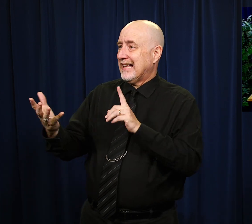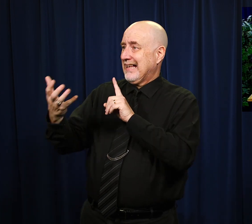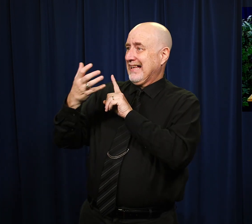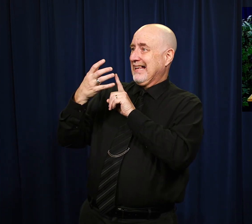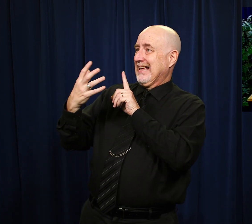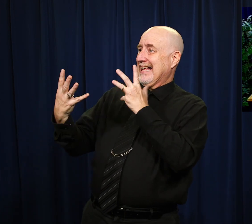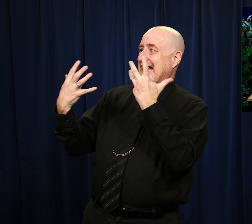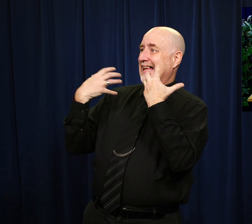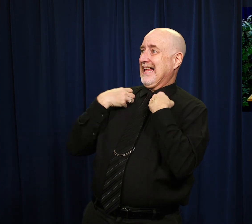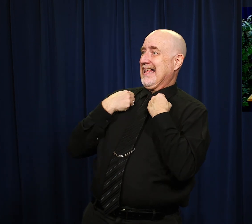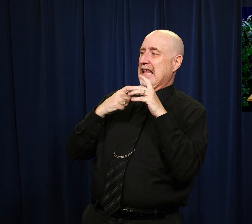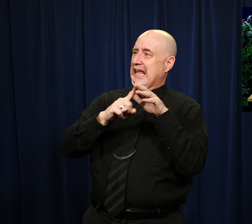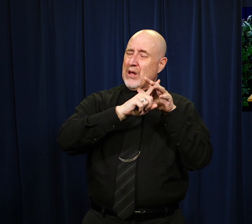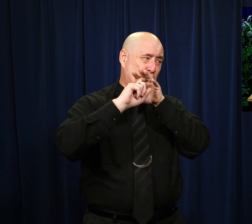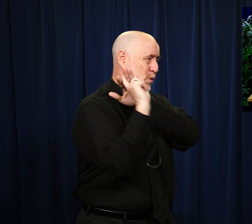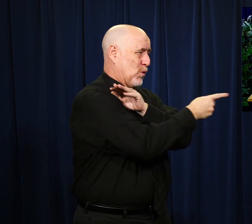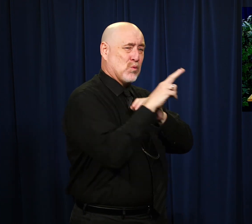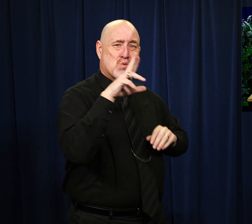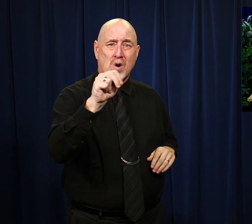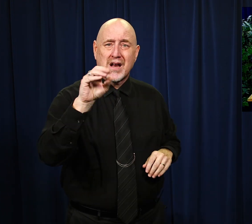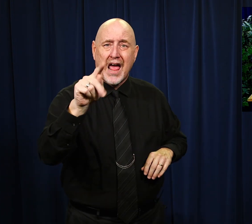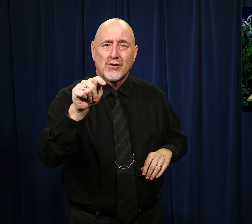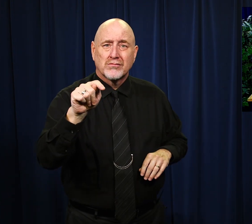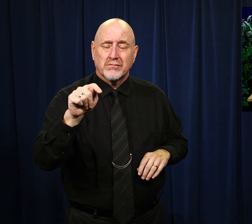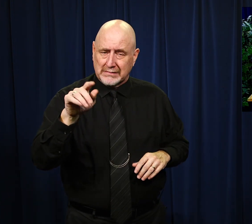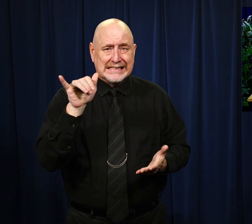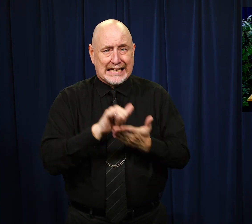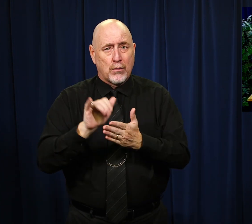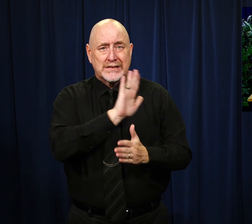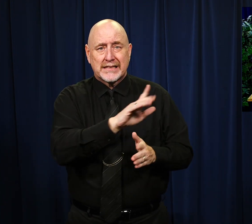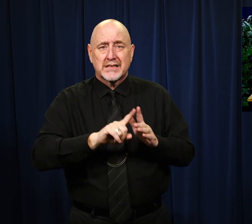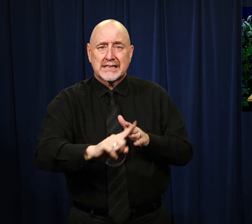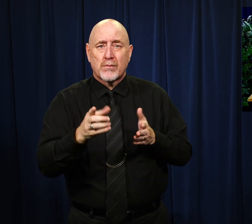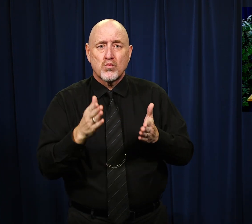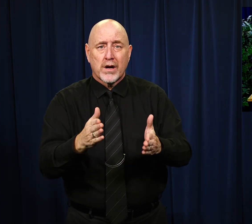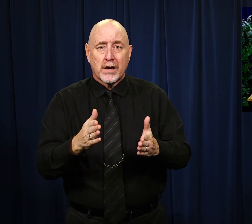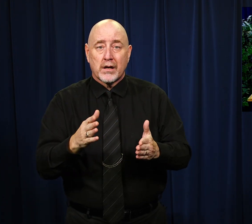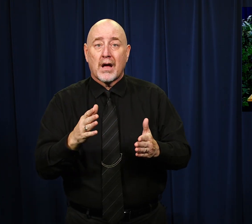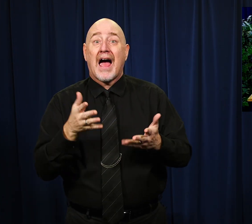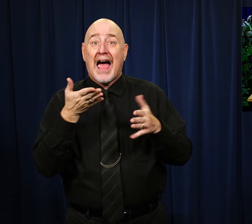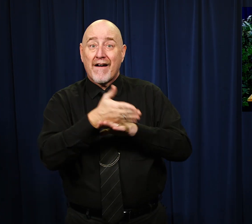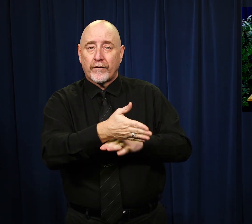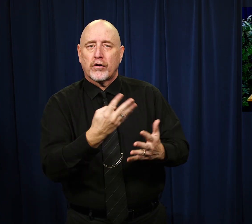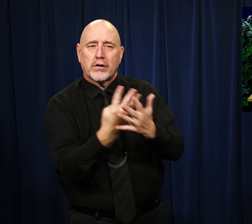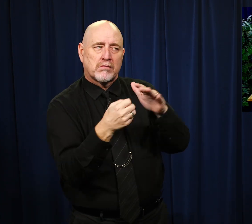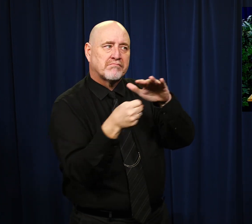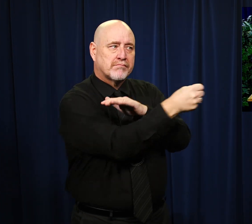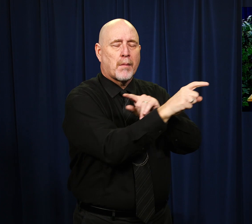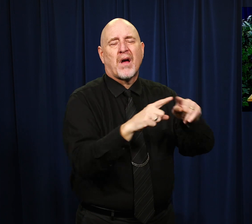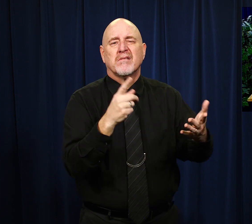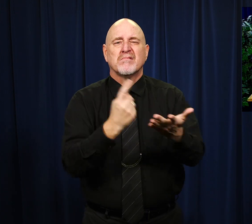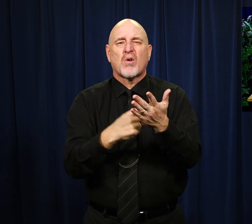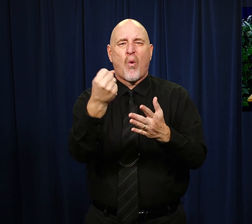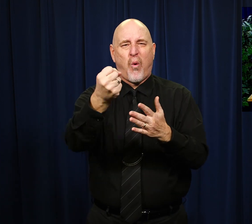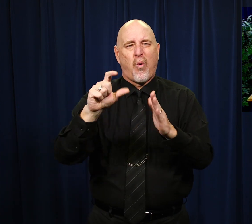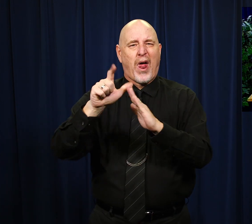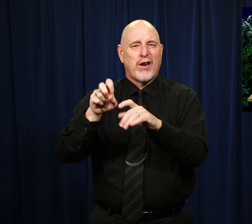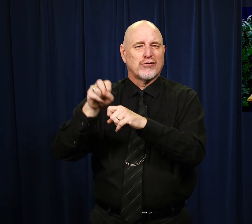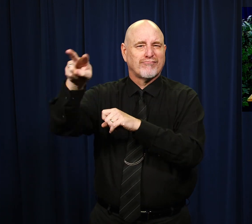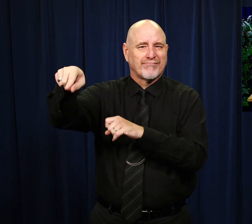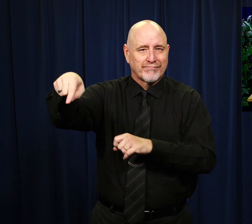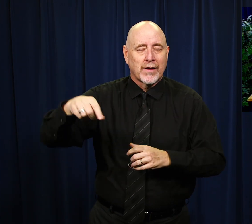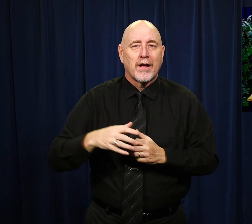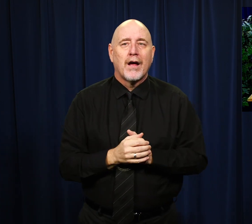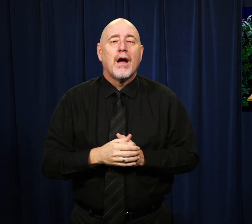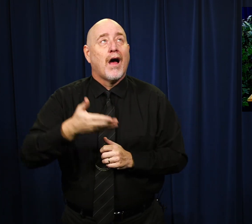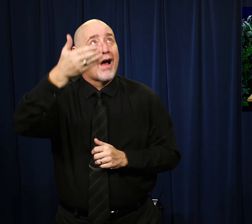Was that his way of escape? Yes. He's put in prison, but well, we'll talk about those things when we get there.